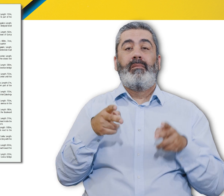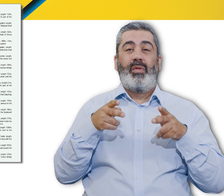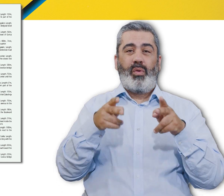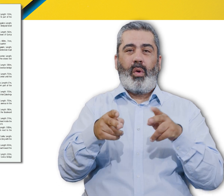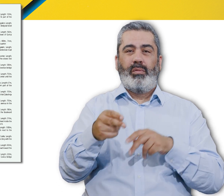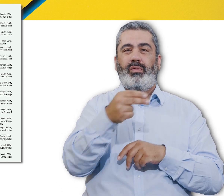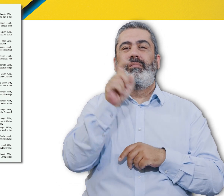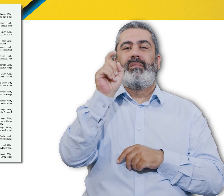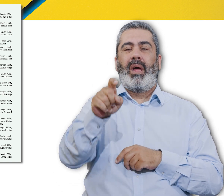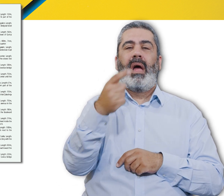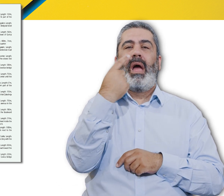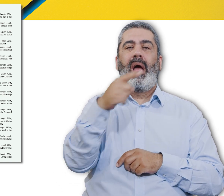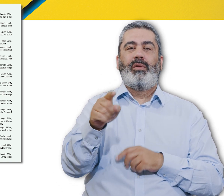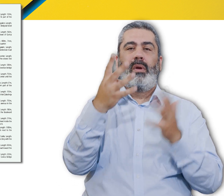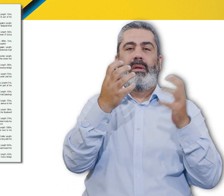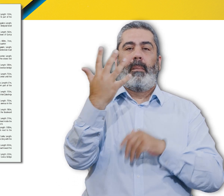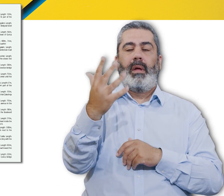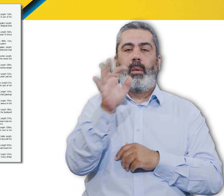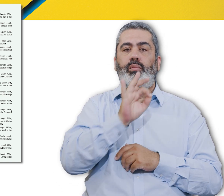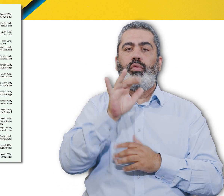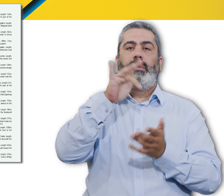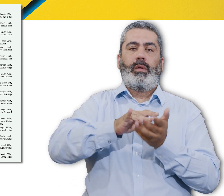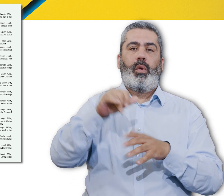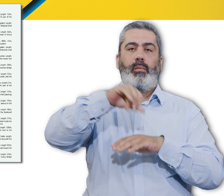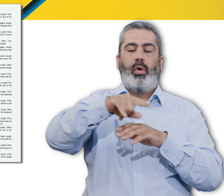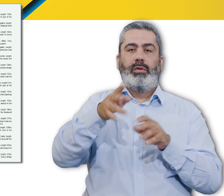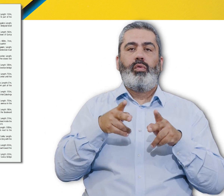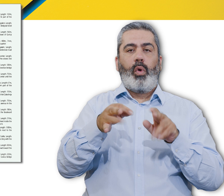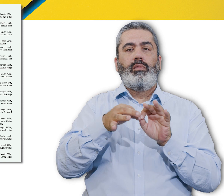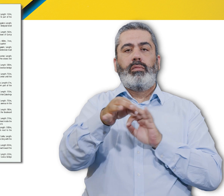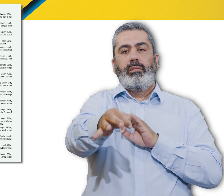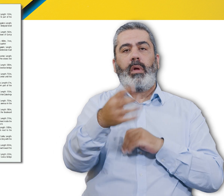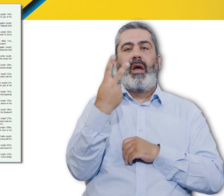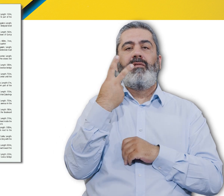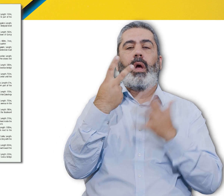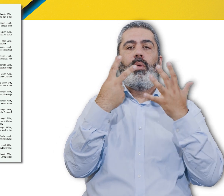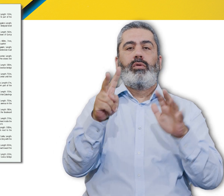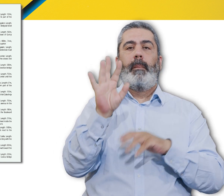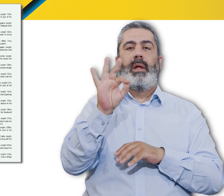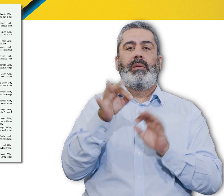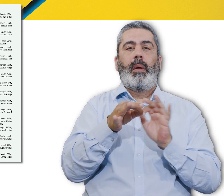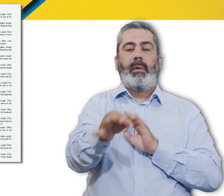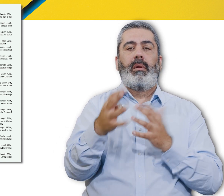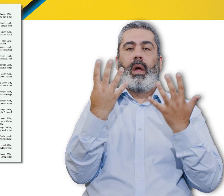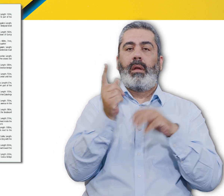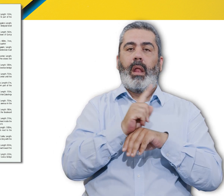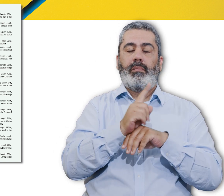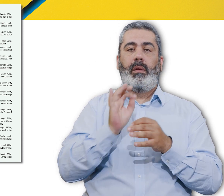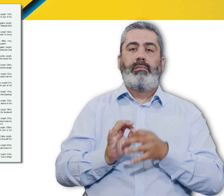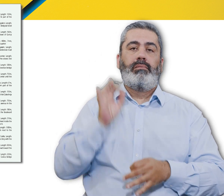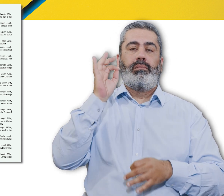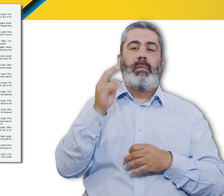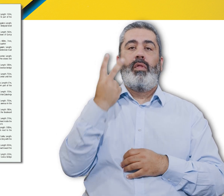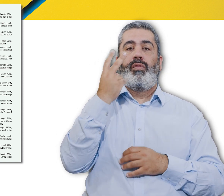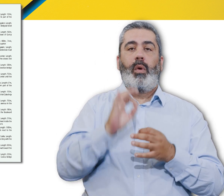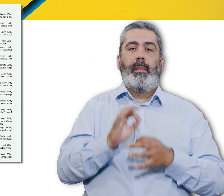Town. Pinajodaxhimahale Alley number 176, area, Castle, length, 67